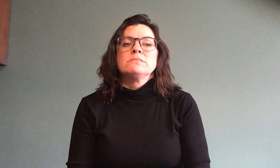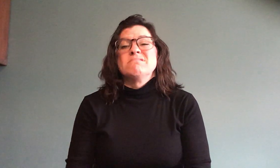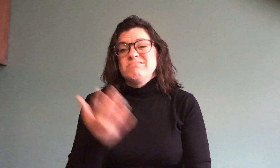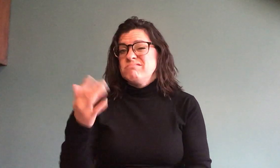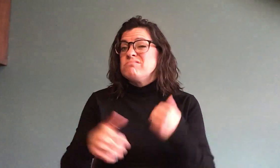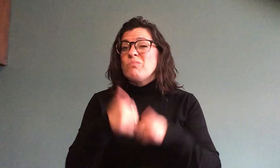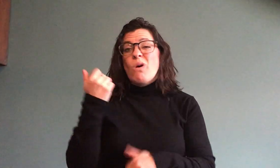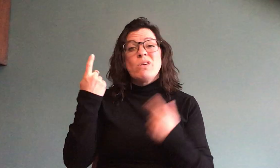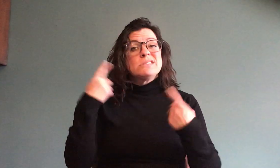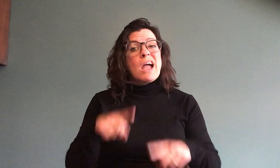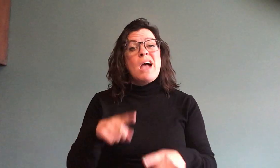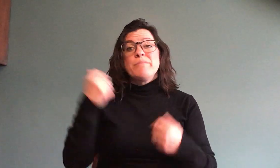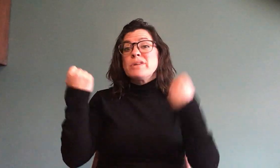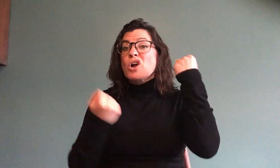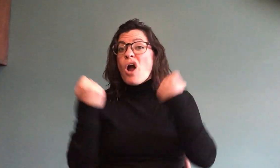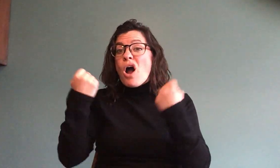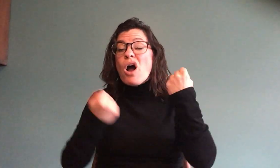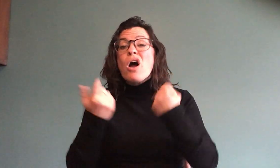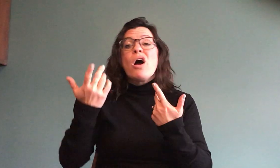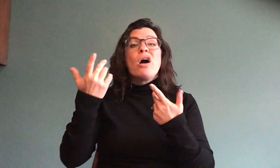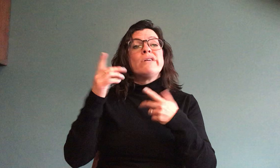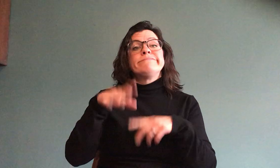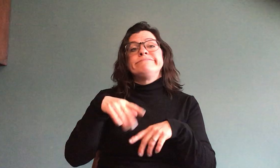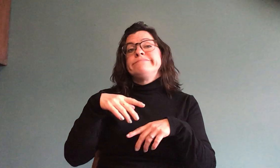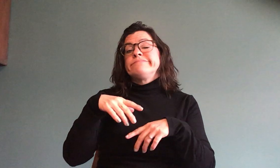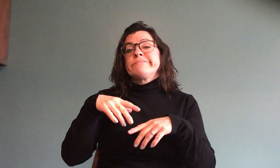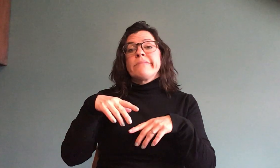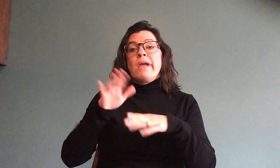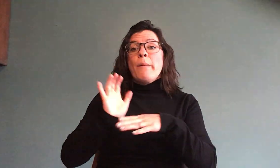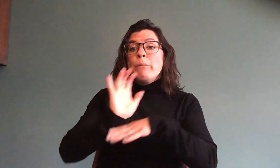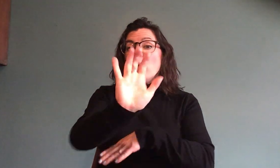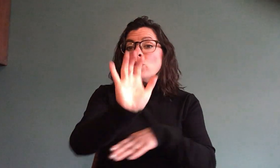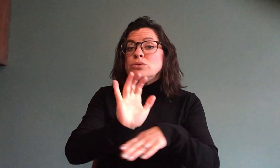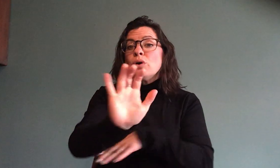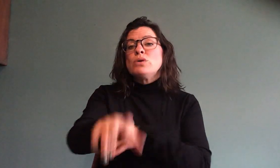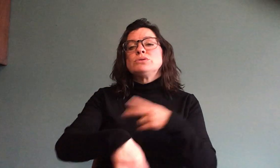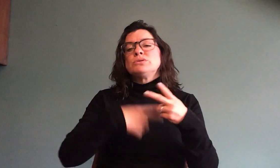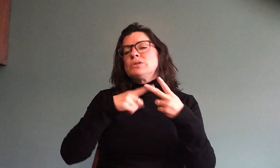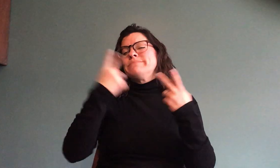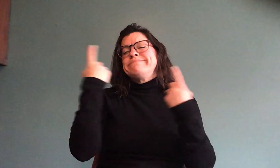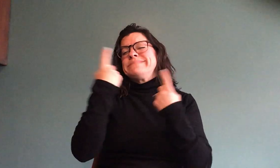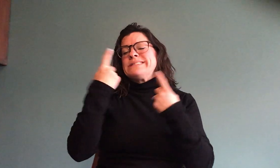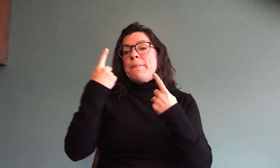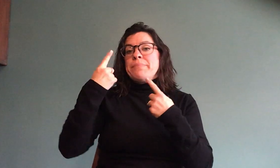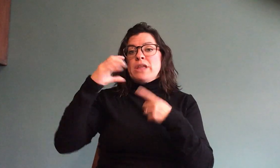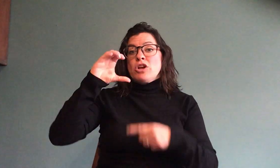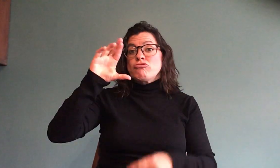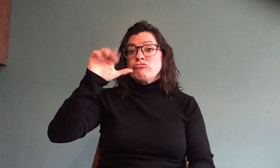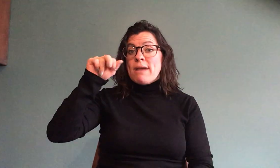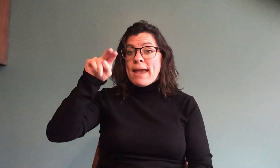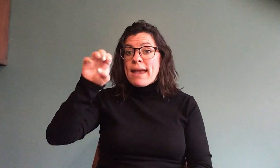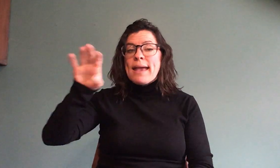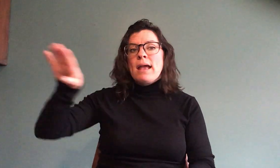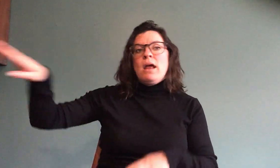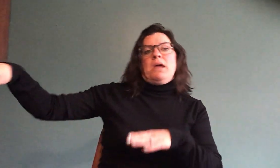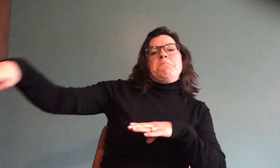moving, okay? So obviously you want to stay away from these things, all right, the best you can. All right, what's this guy